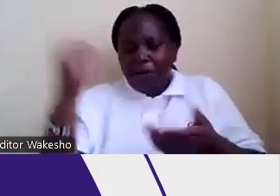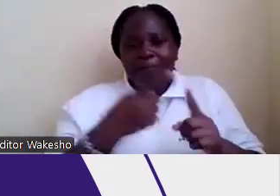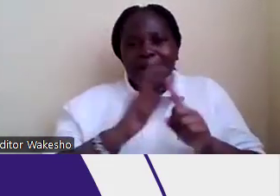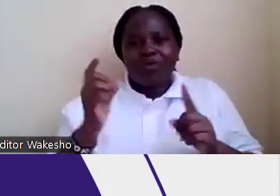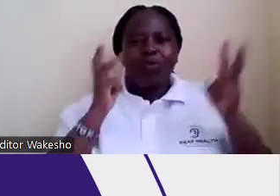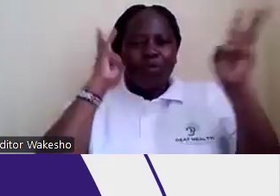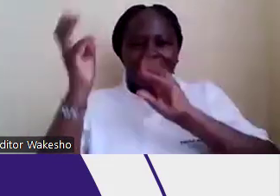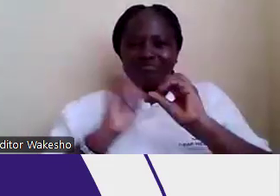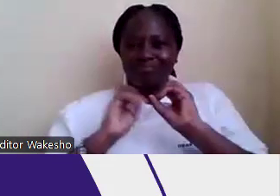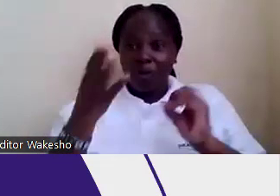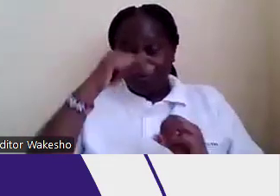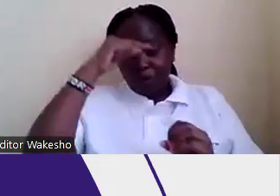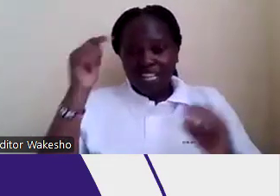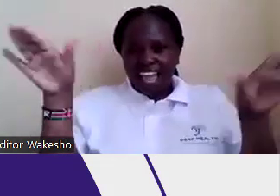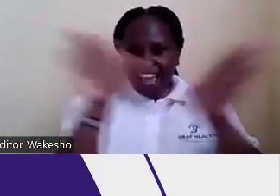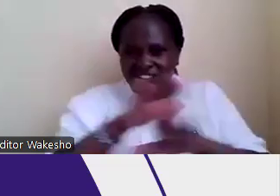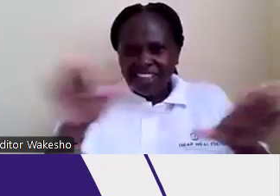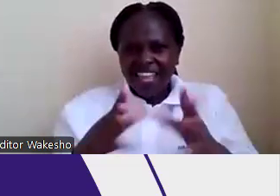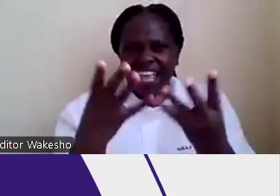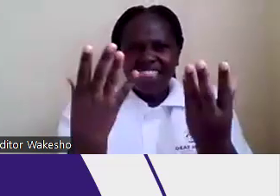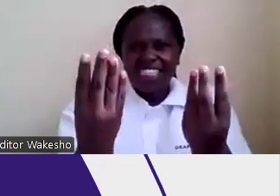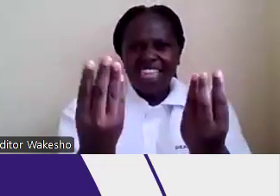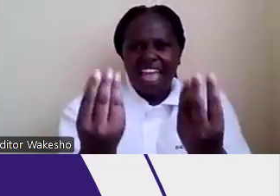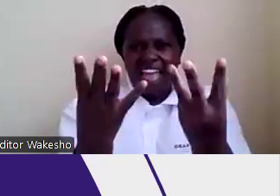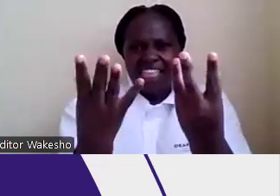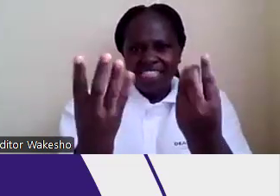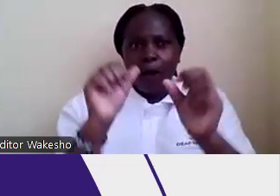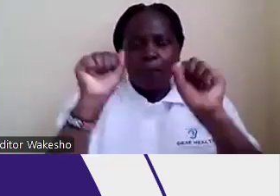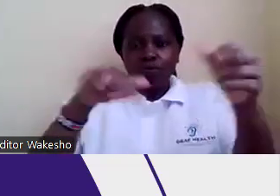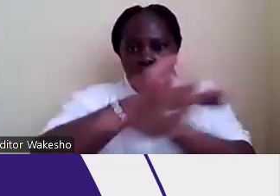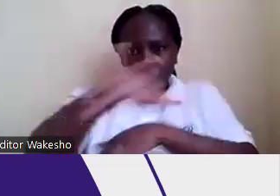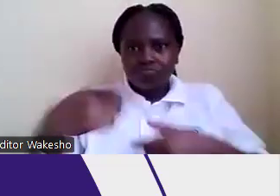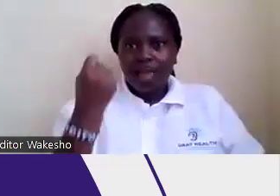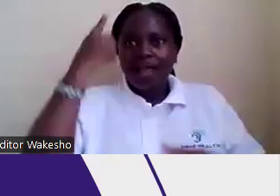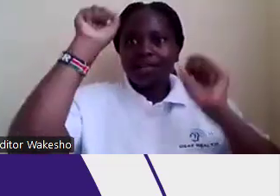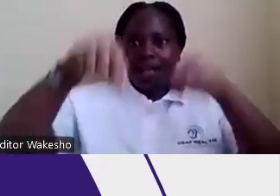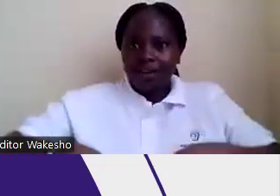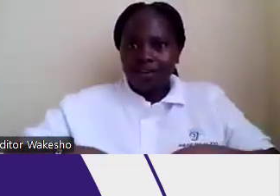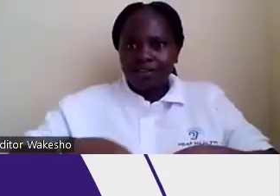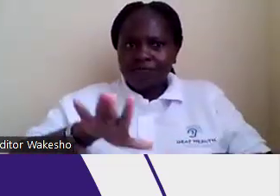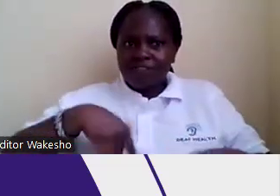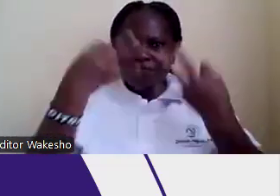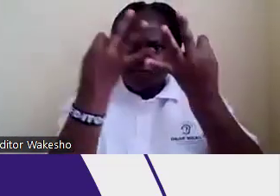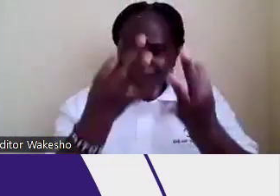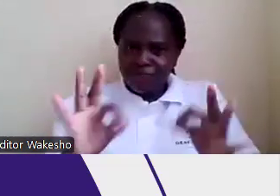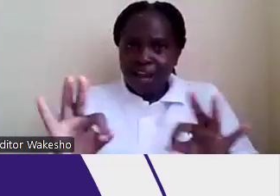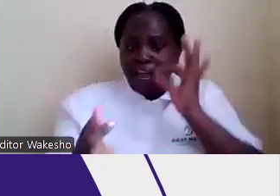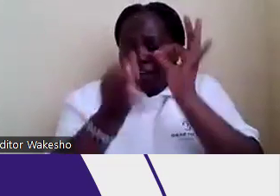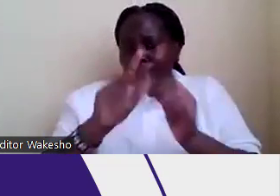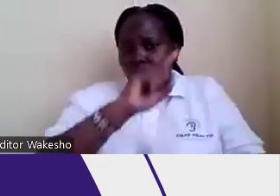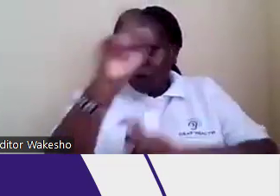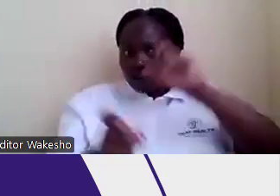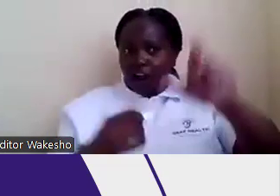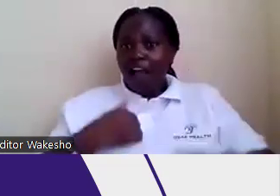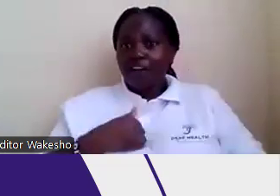been broken down in a very systematic way. And feel free to put in your questions in the chat